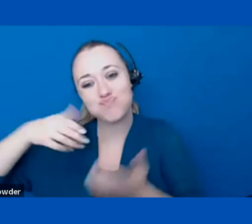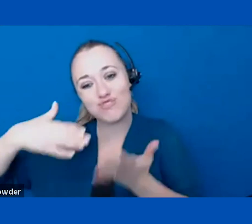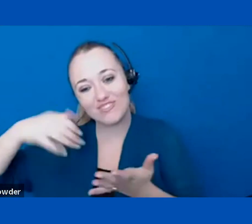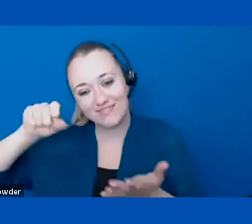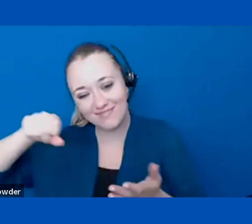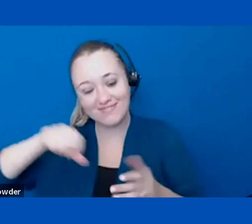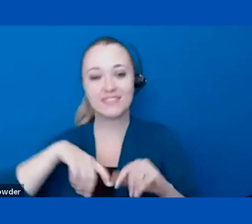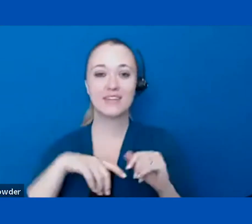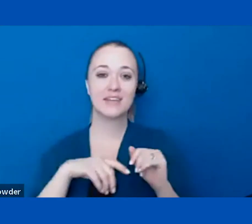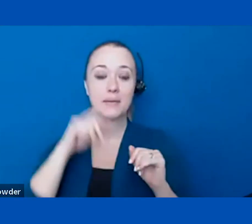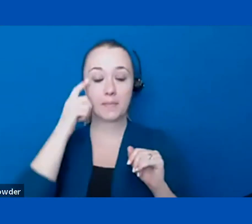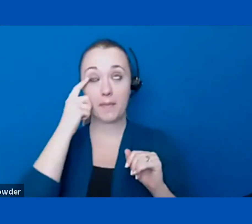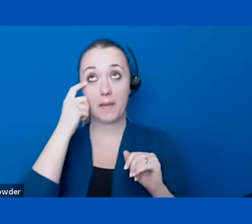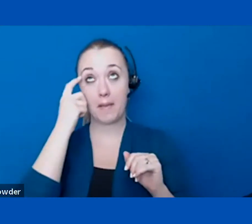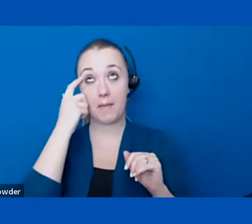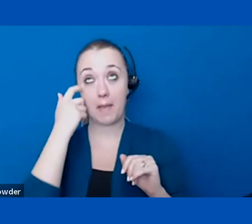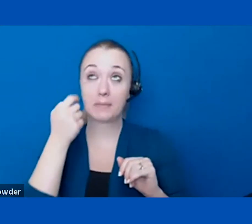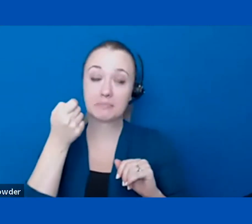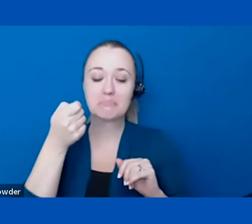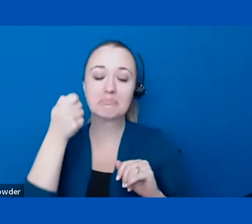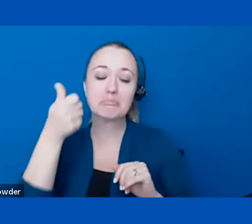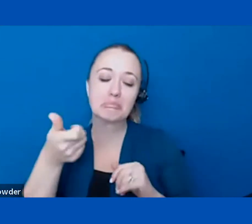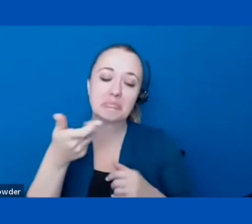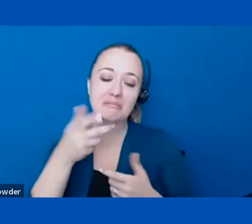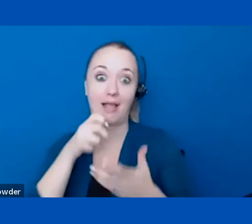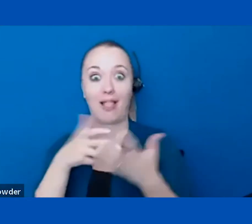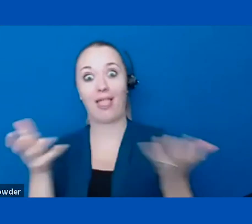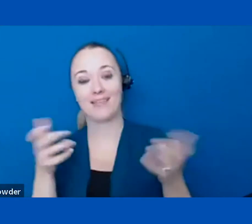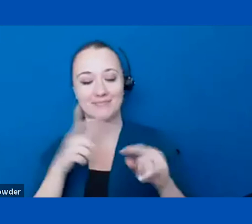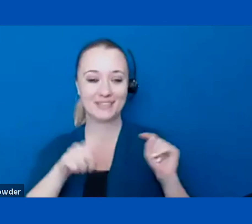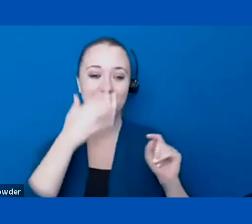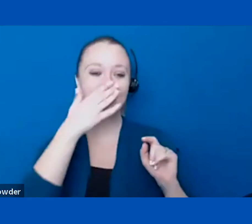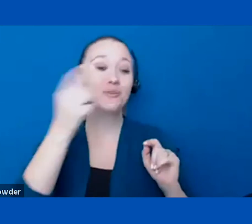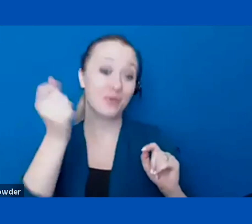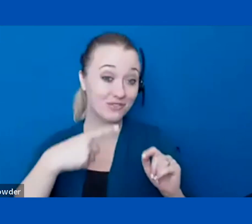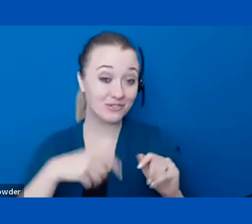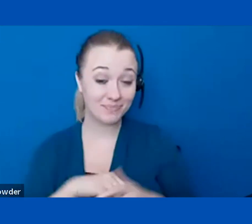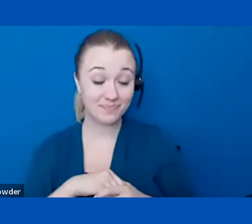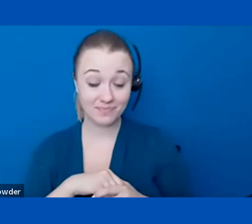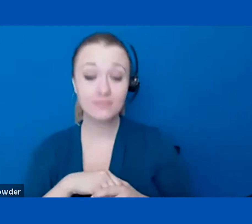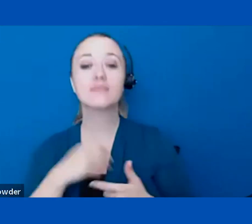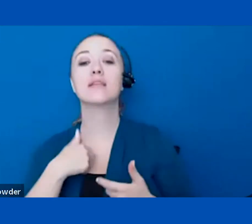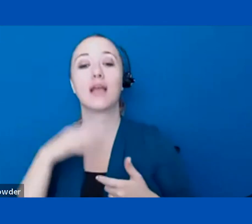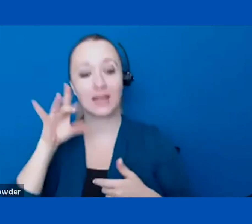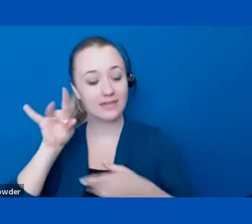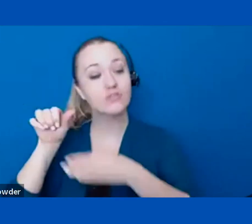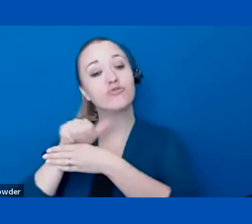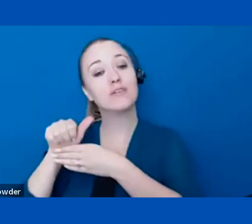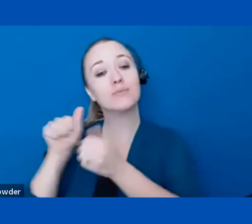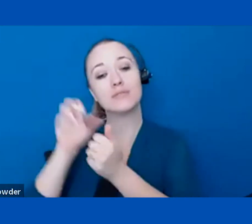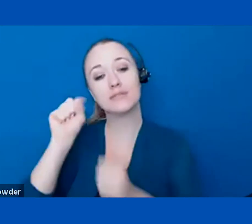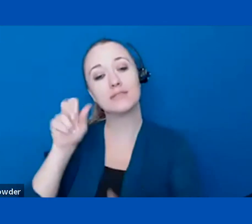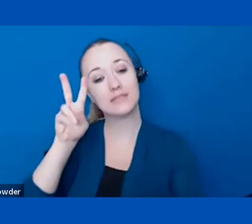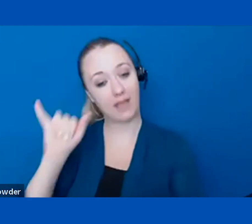often, like a lot, probably not. But it's a good question. I did train with Savvy Services for the Blind. I did train with